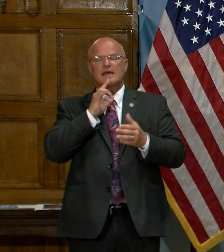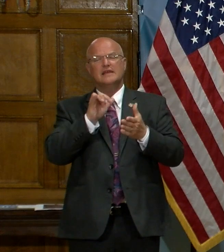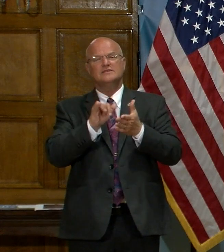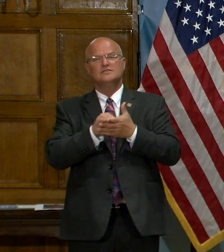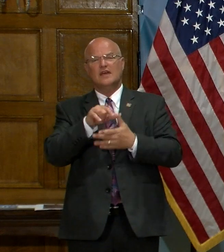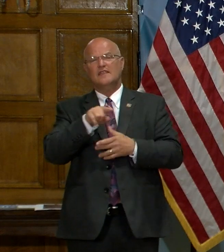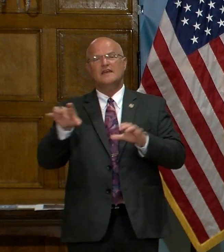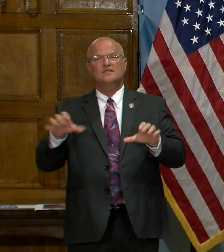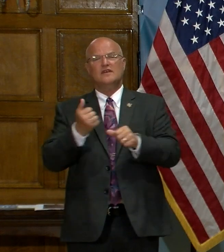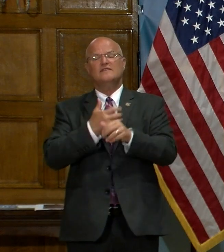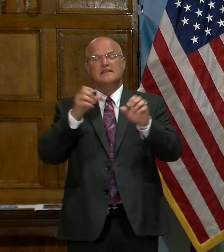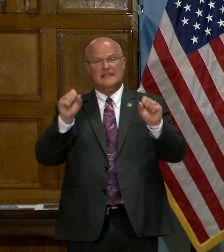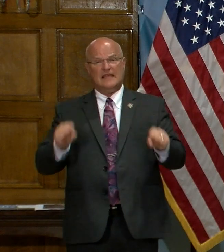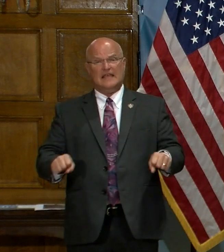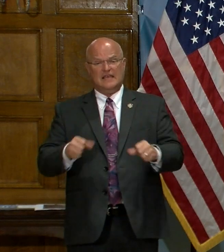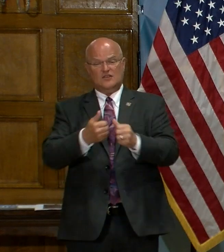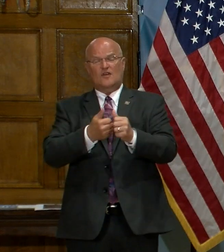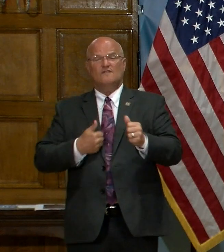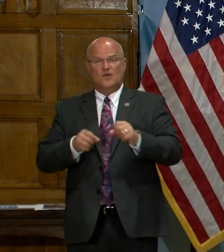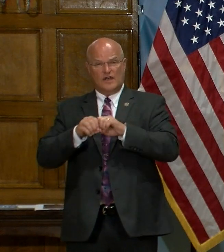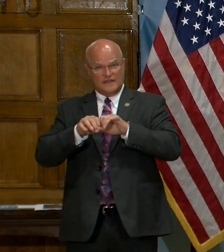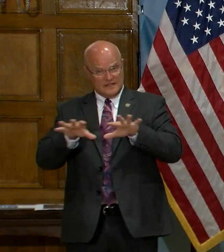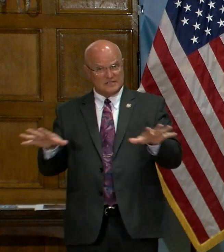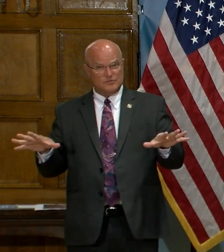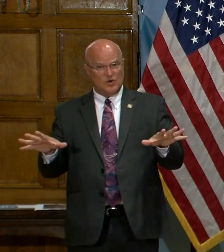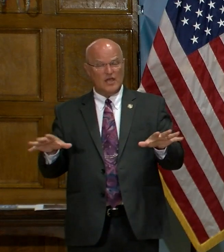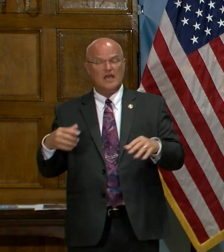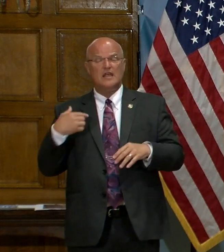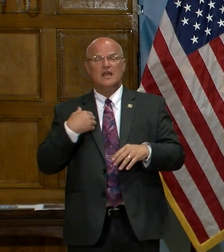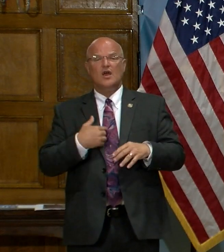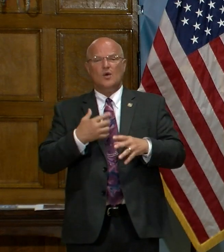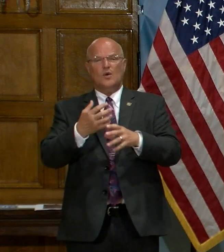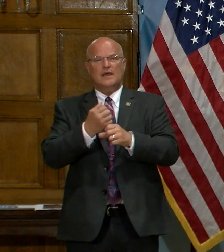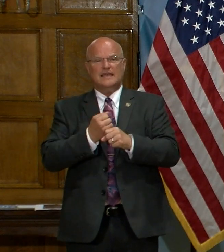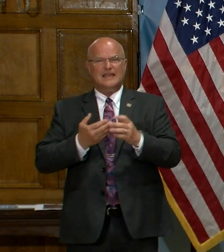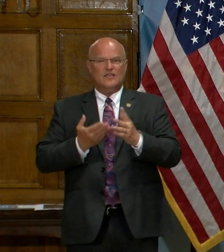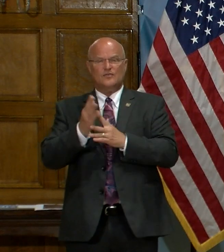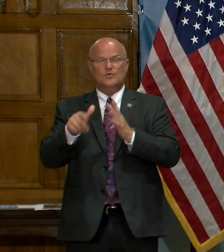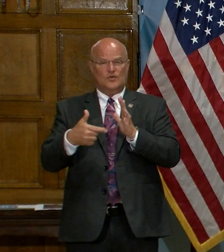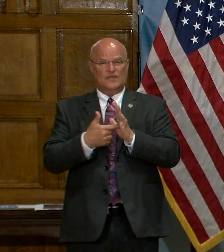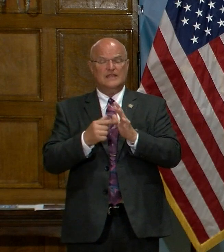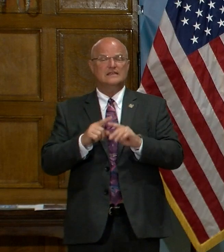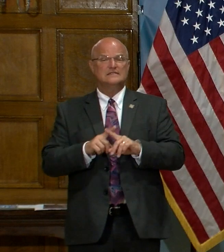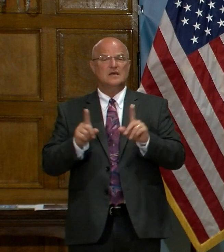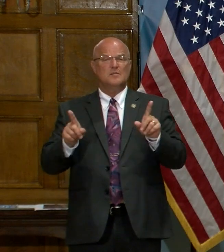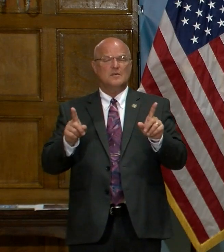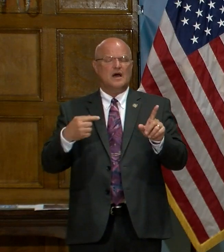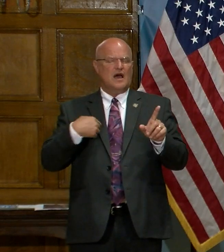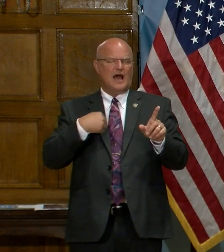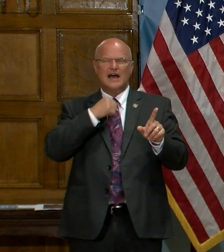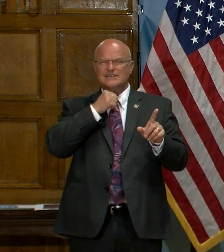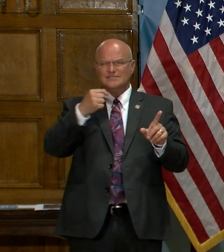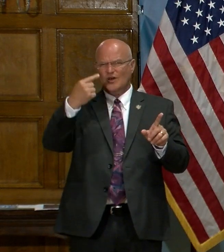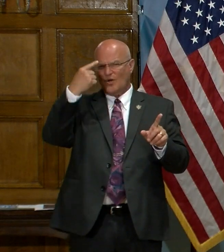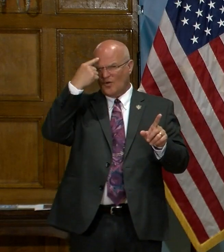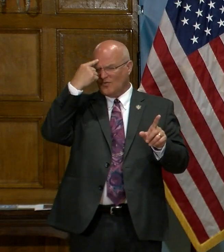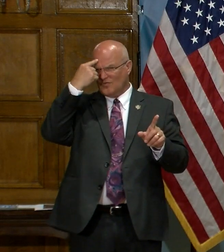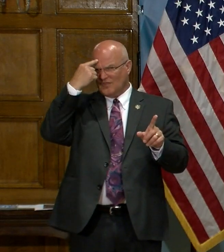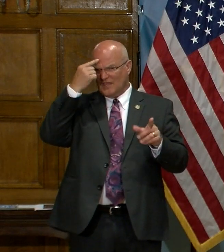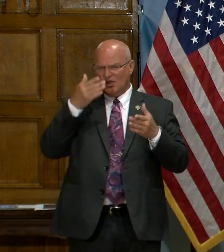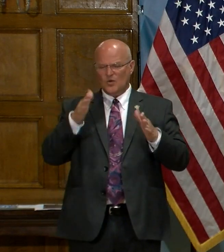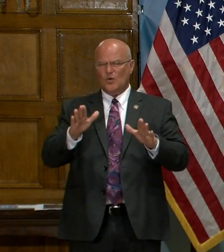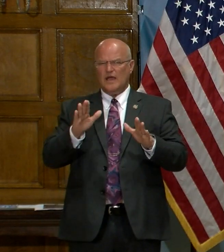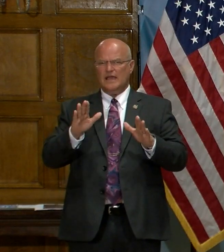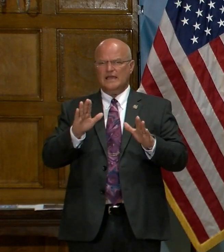that they do everything they can to avoid the spread, and we can get through this. But I don't think there's a way